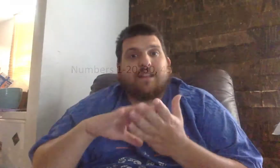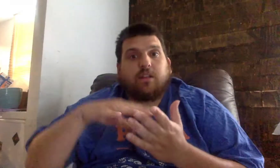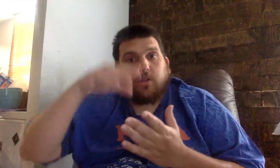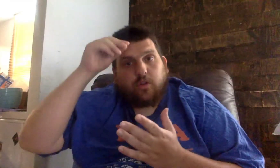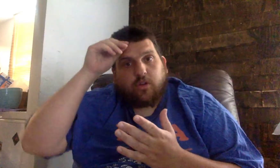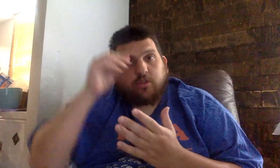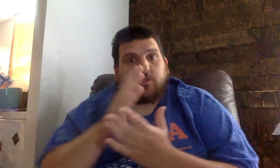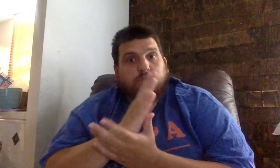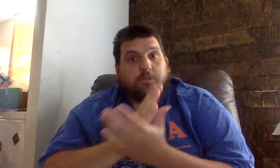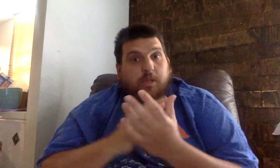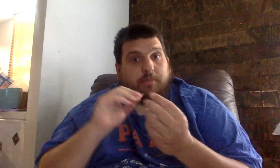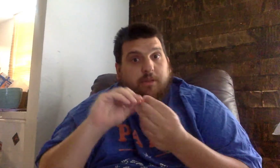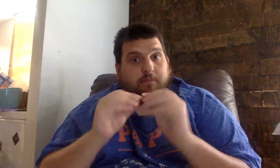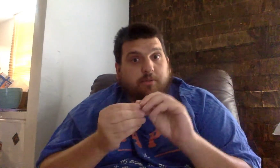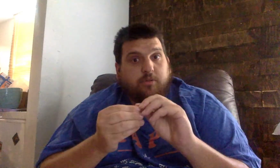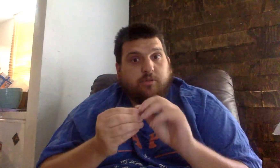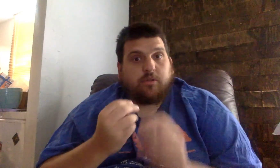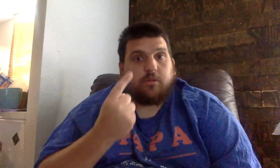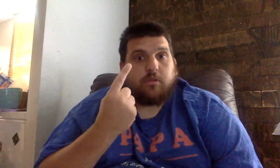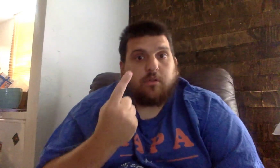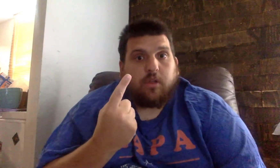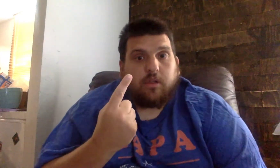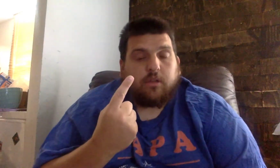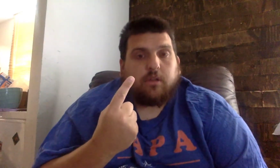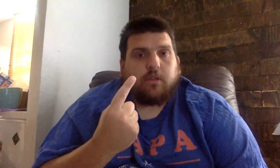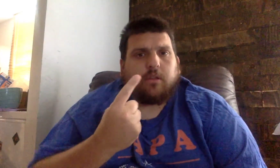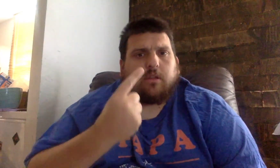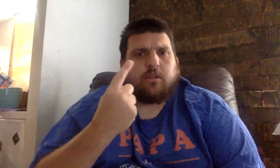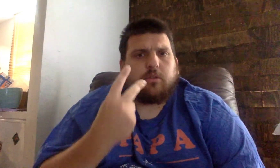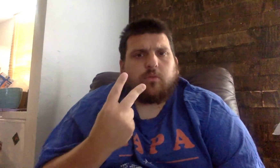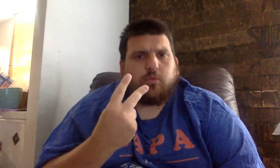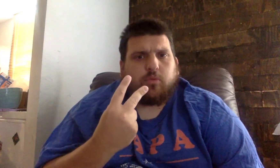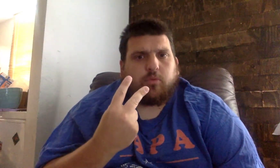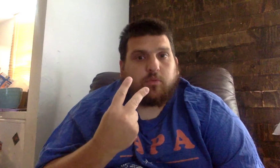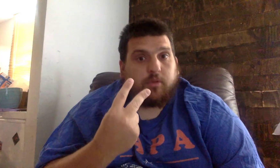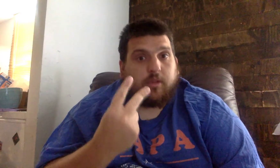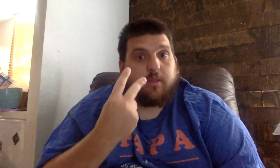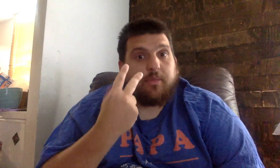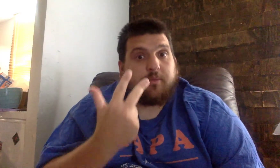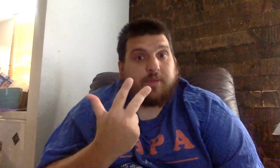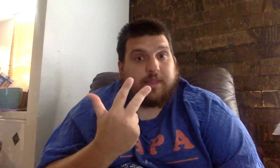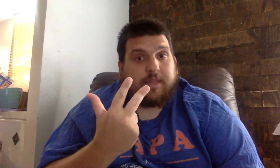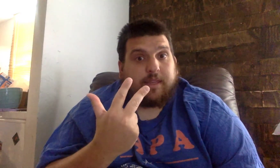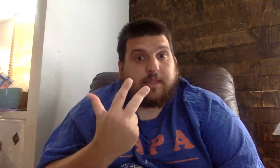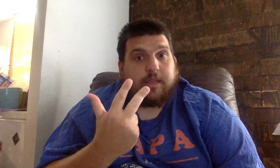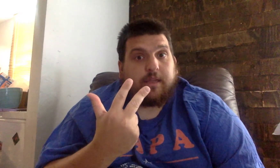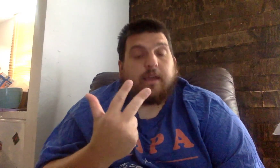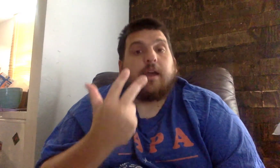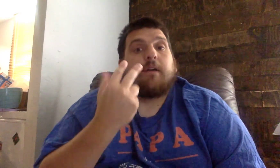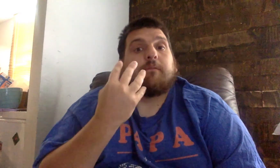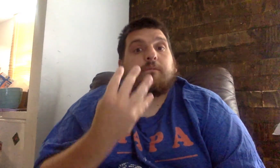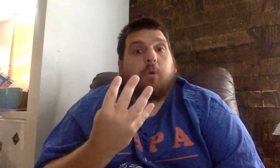Okay, ready to learn some numbers? 1, 2, 3,